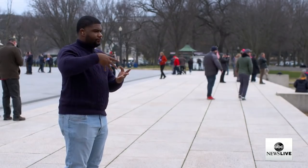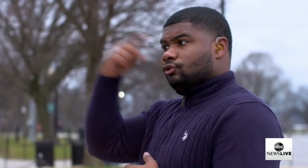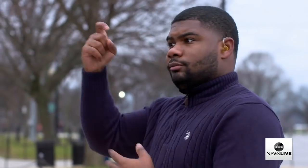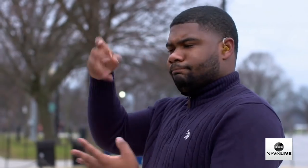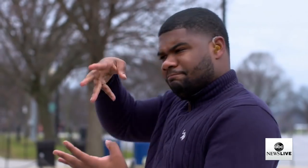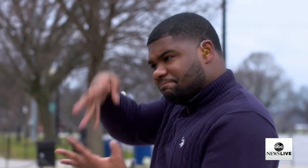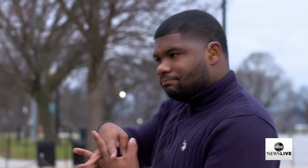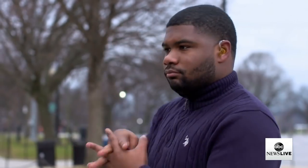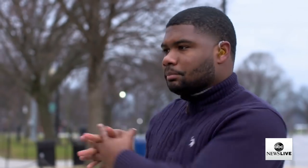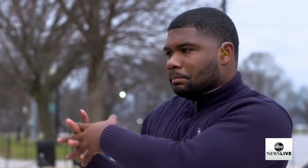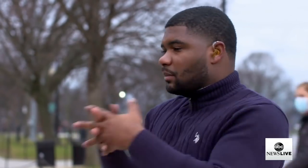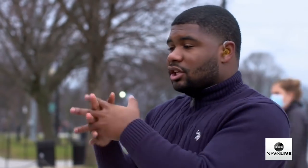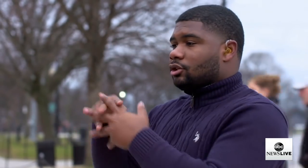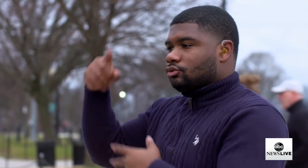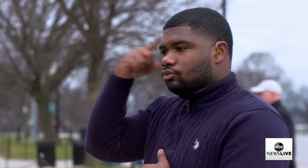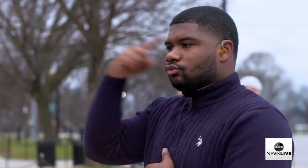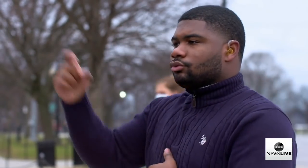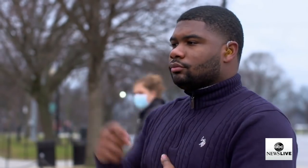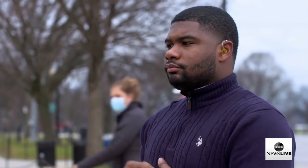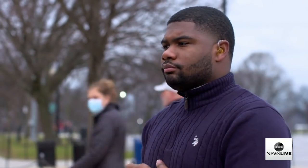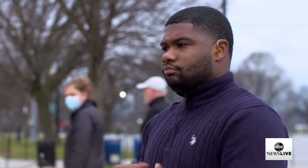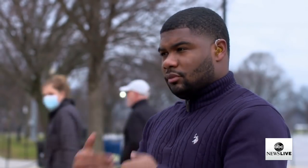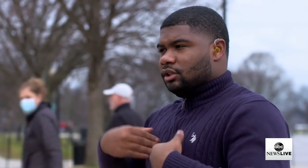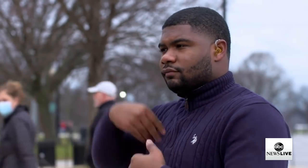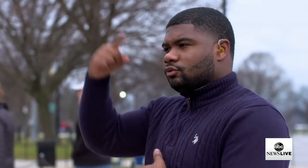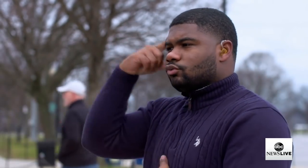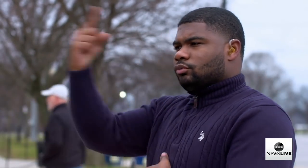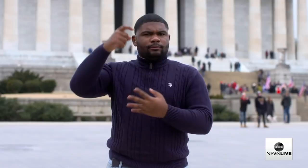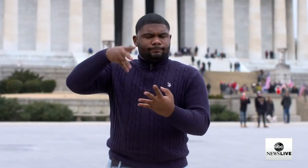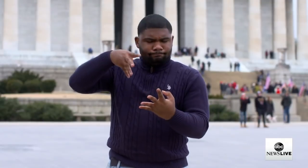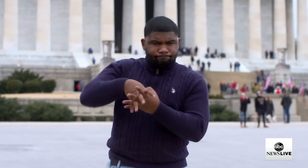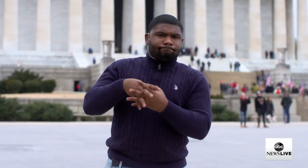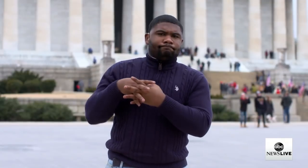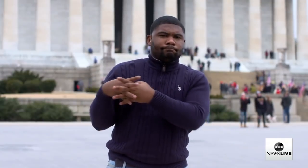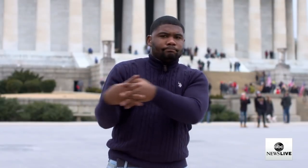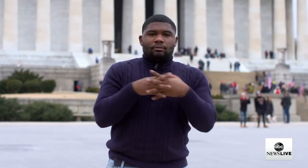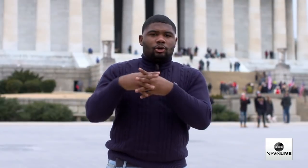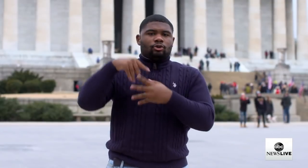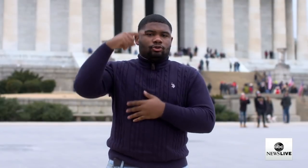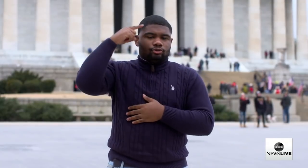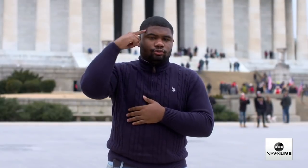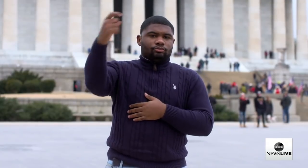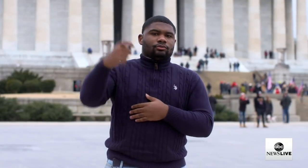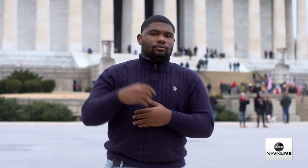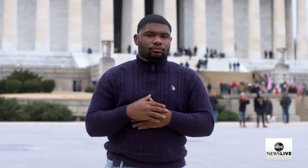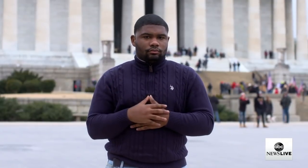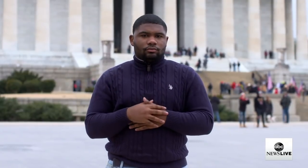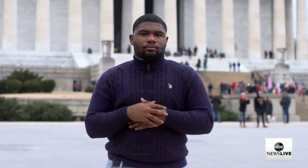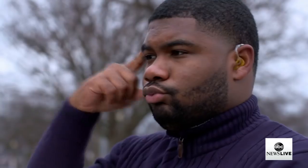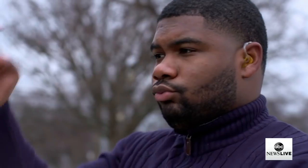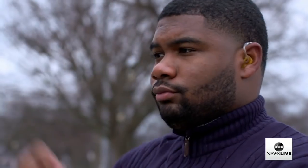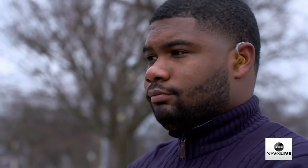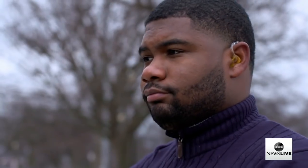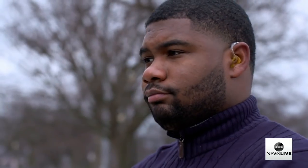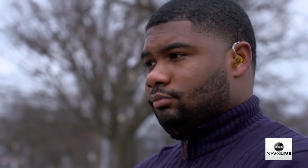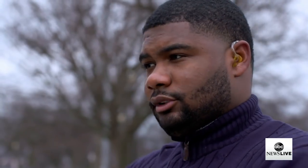dream. To the fingertips of J.C. Smith. It is a dream deeply rooted in the American dream. You are witnessing